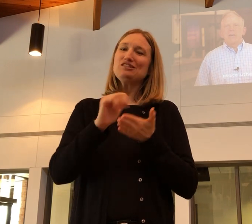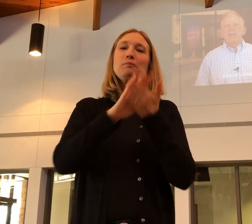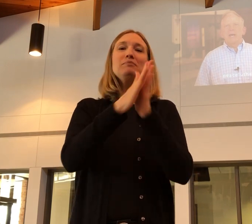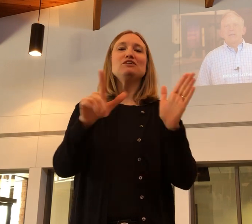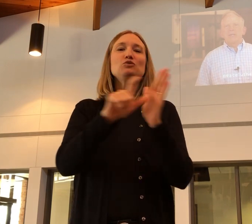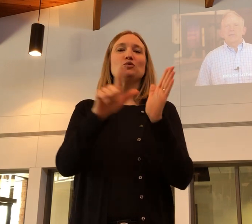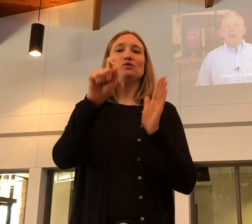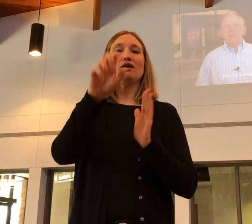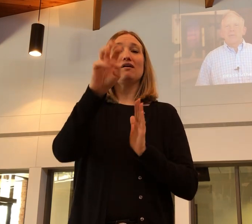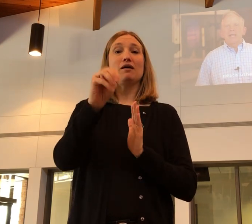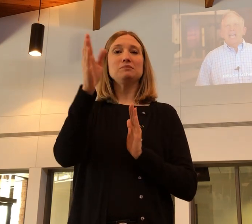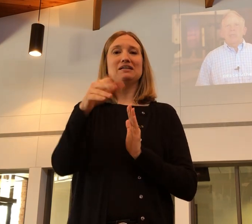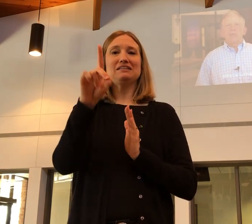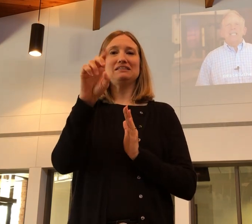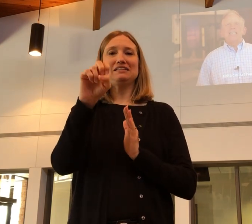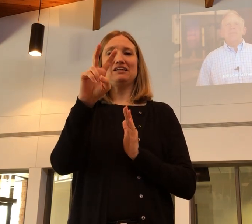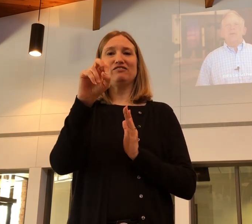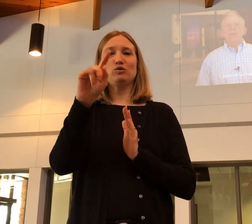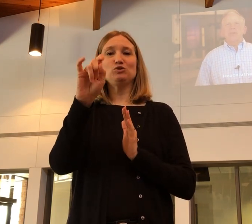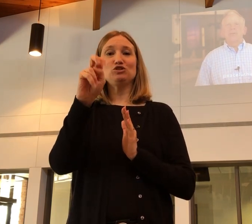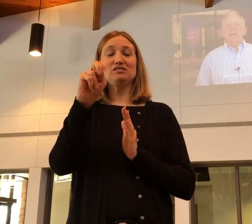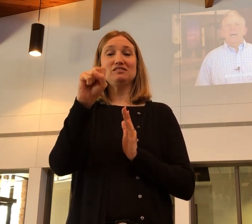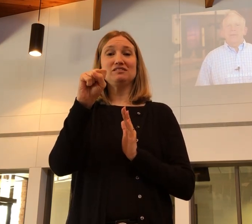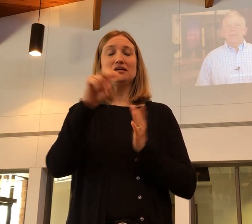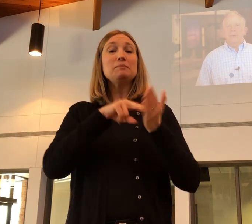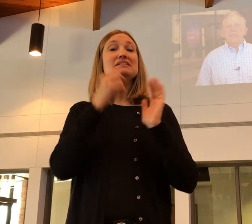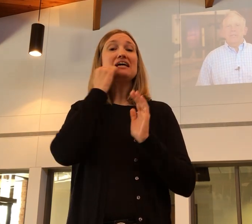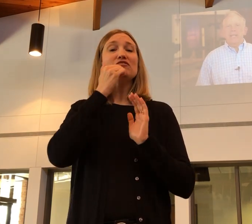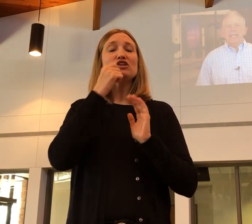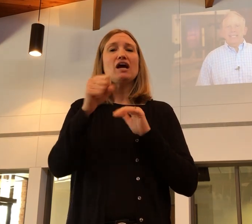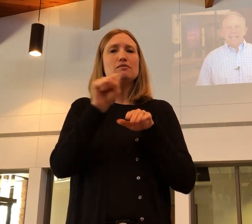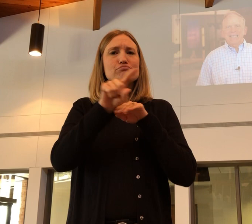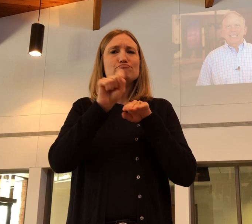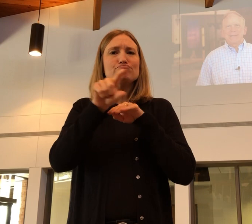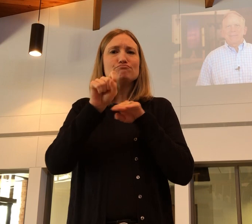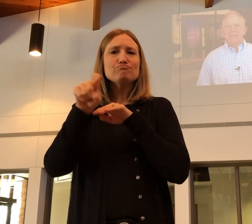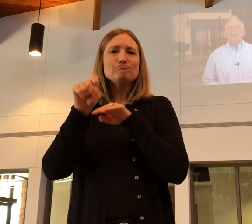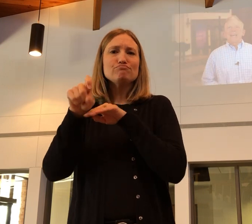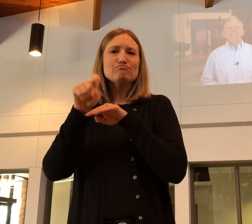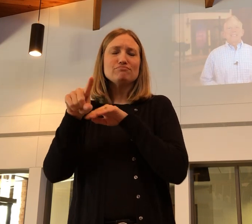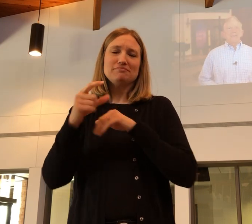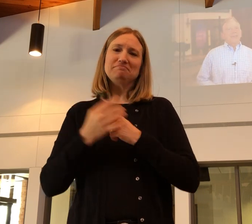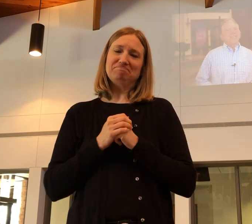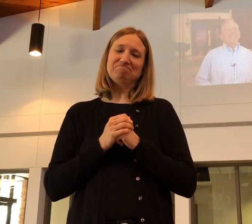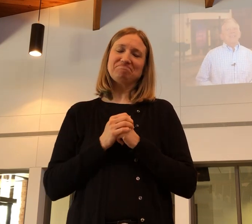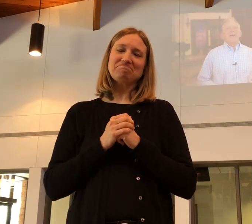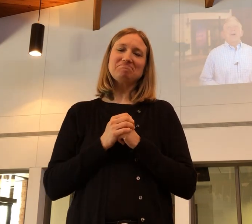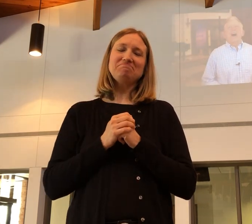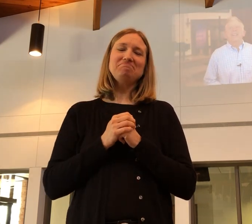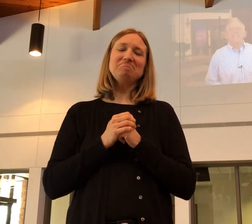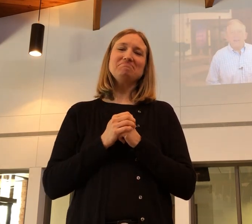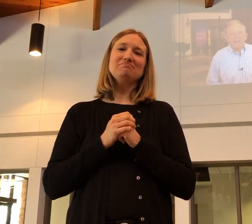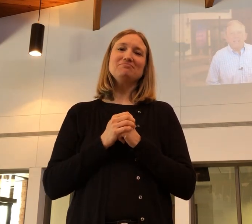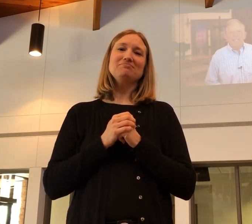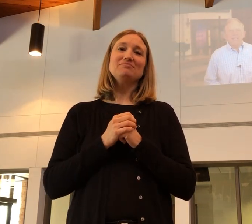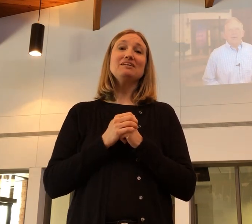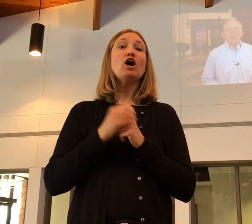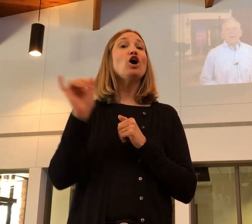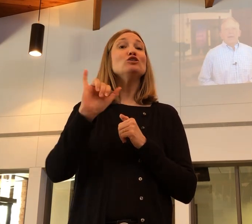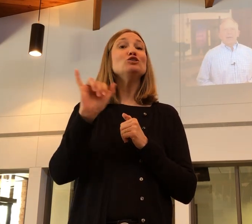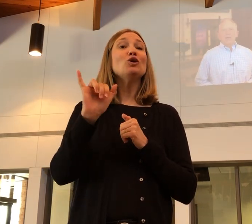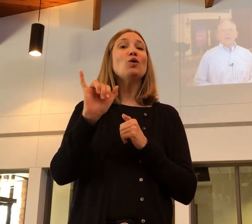peacelutheran.com/devotions and become a subscriber, and we'll email you a devotion daily. And then join us on a dove